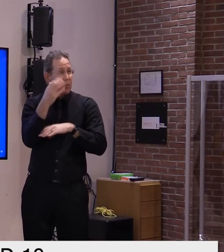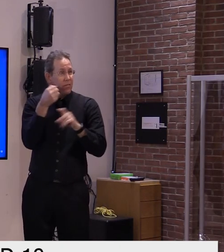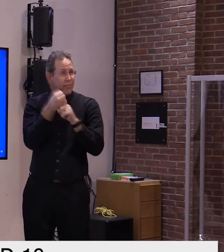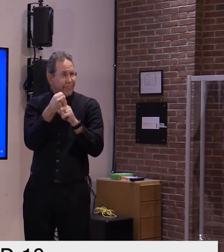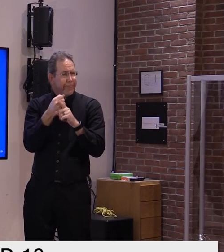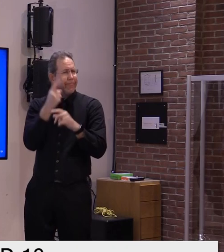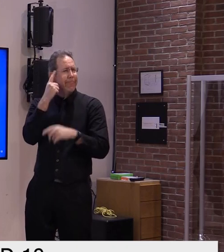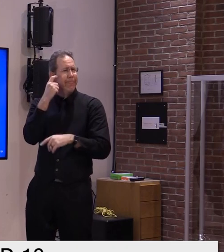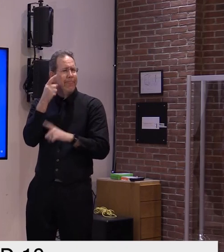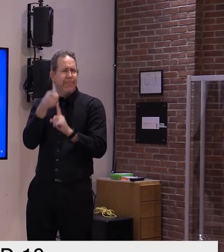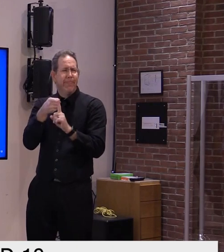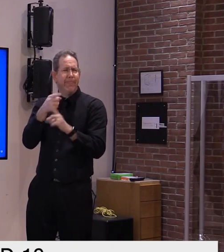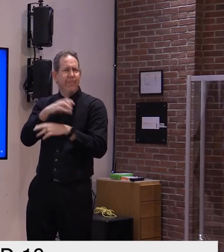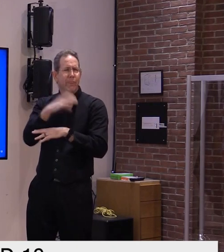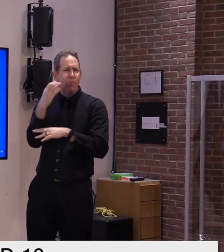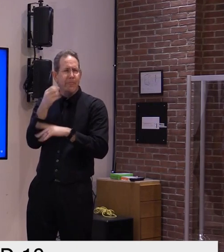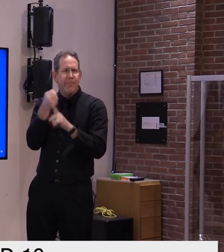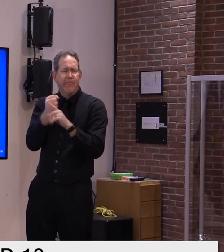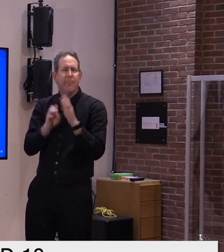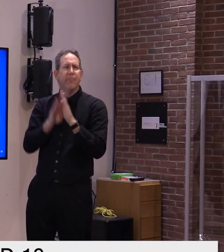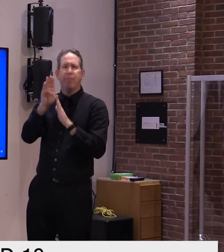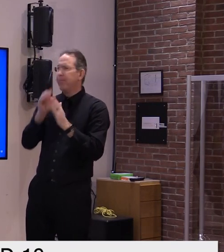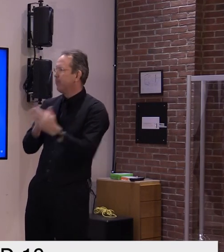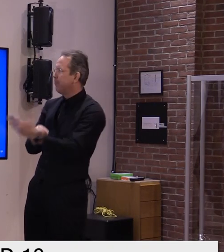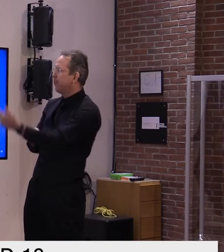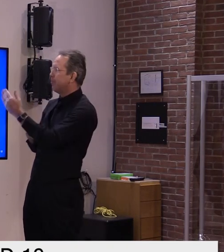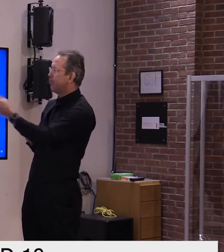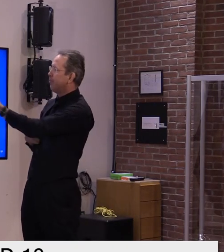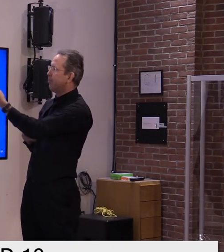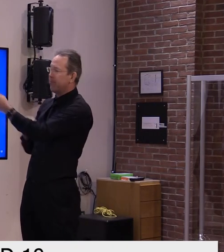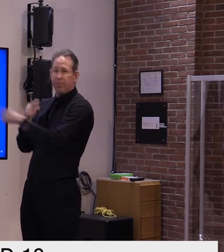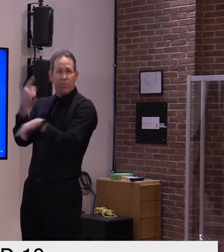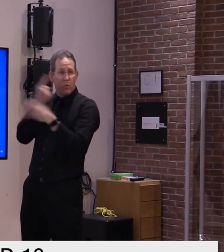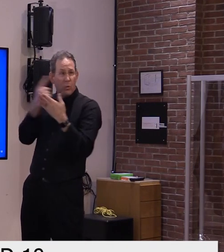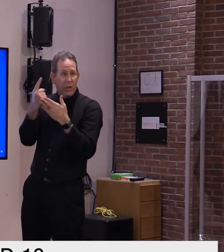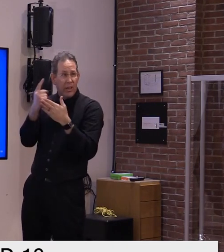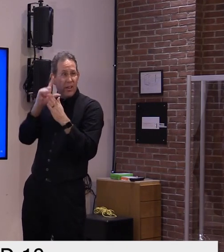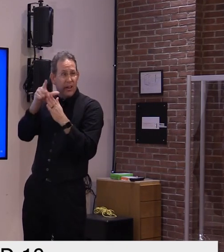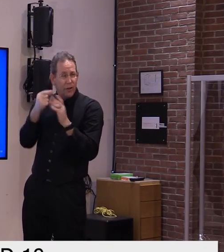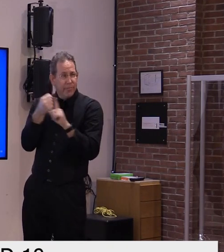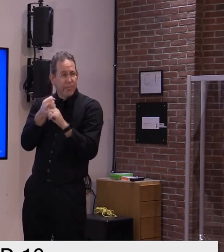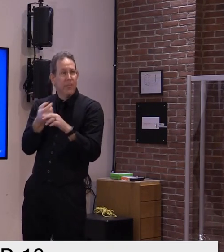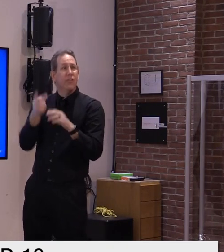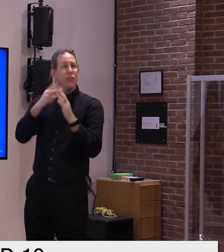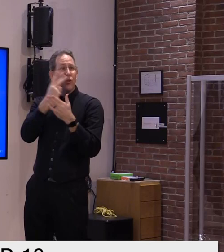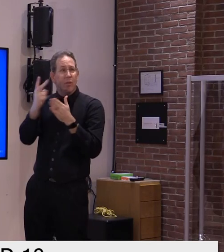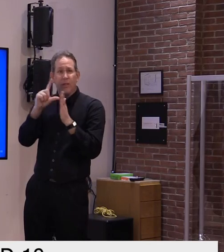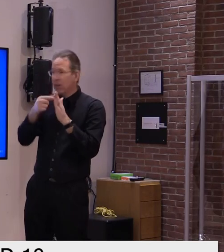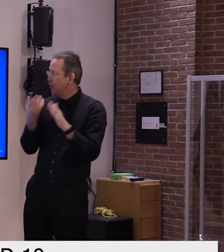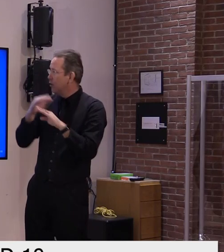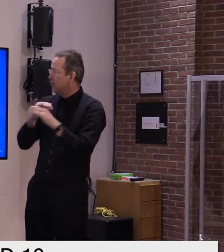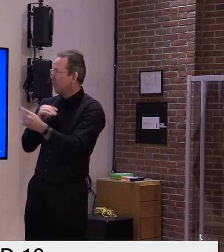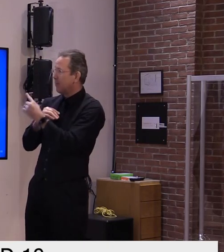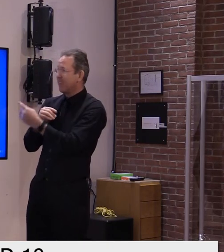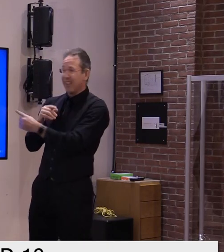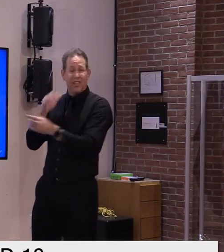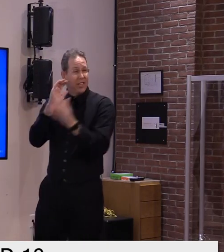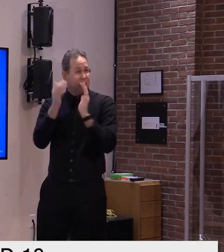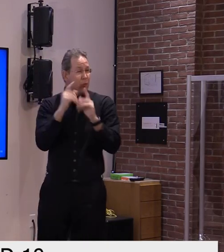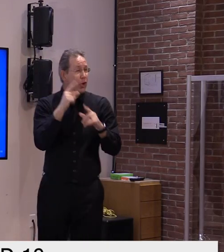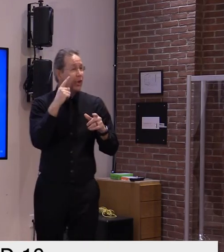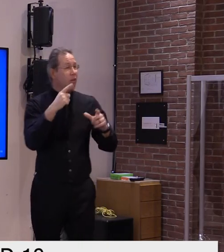period following Christmas and comparing that to two previous holidays, Halloween, where we did experience a surge in cases,